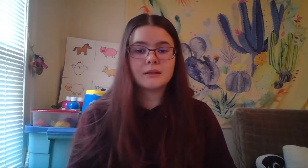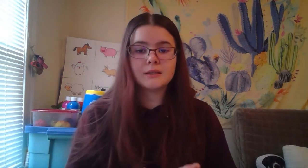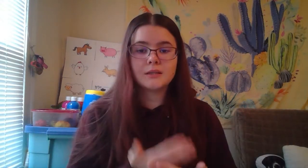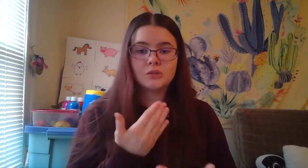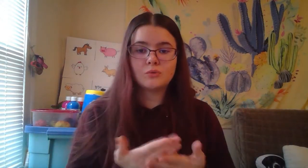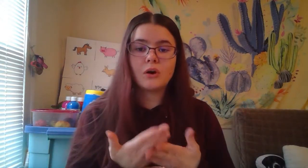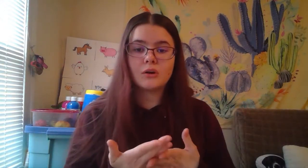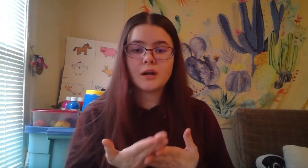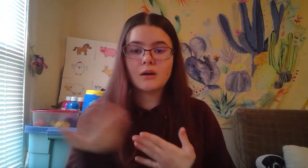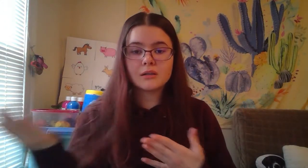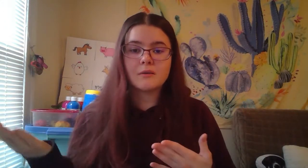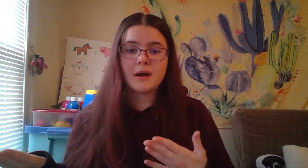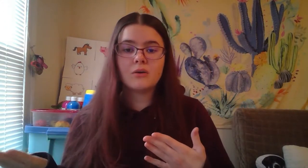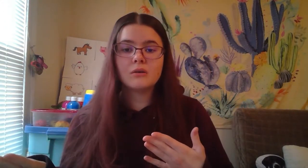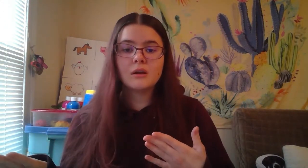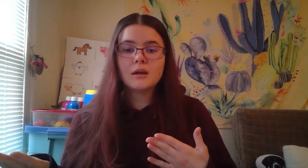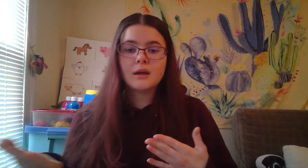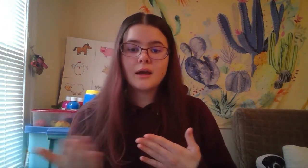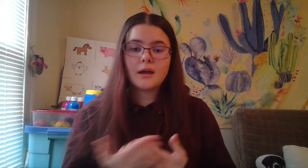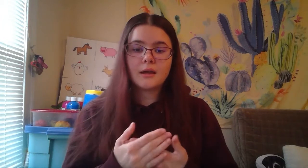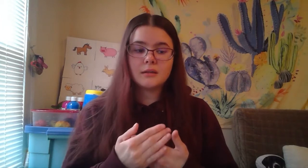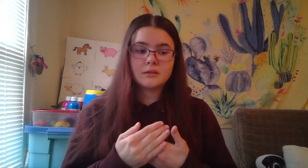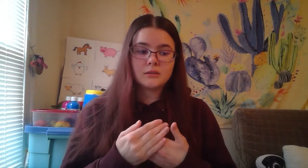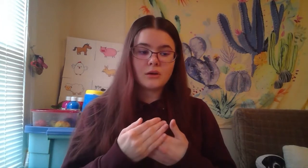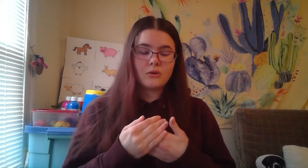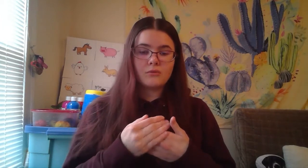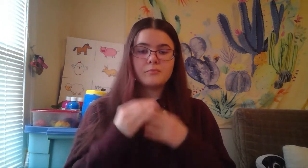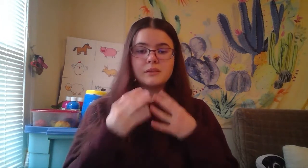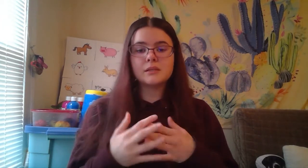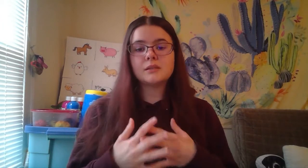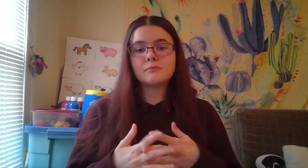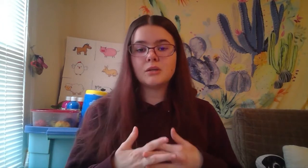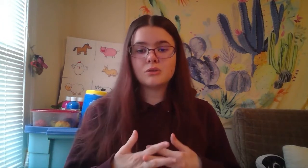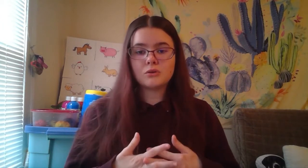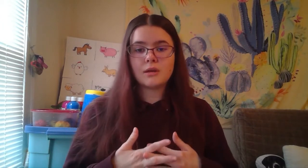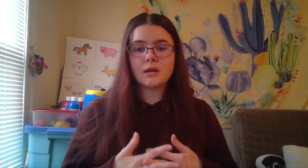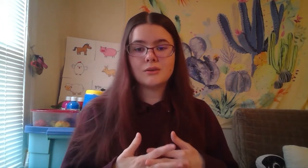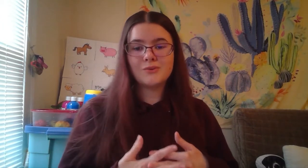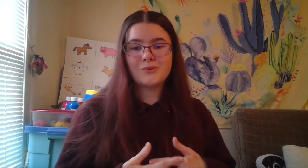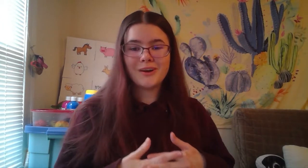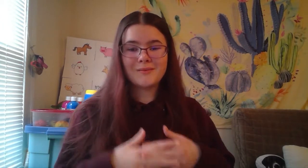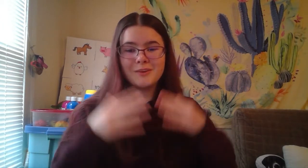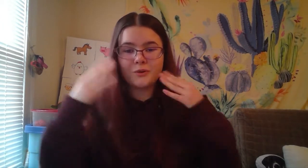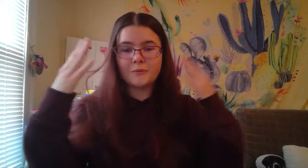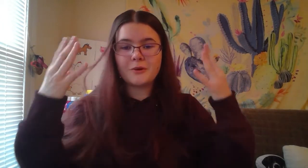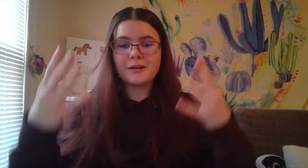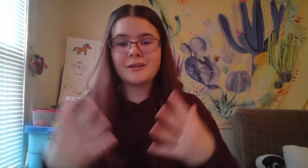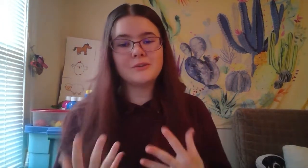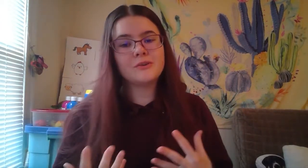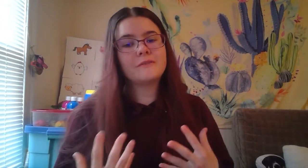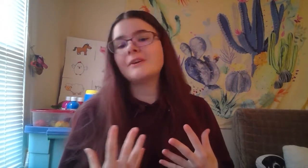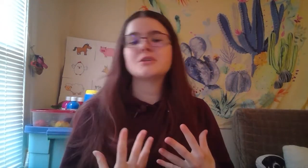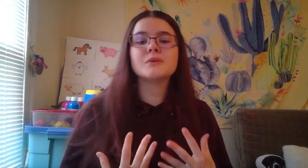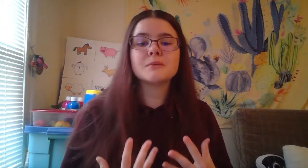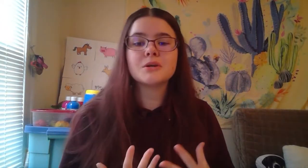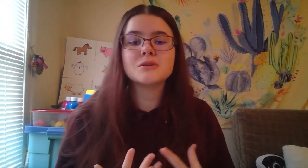exactly you are talking about. And so please make sure that you are incorporating your facial